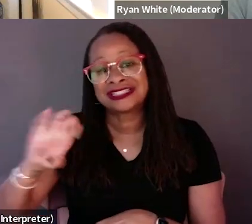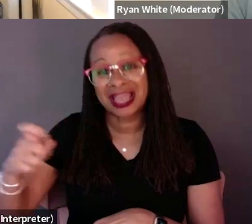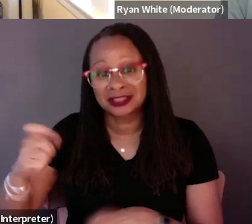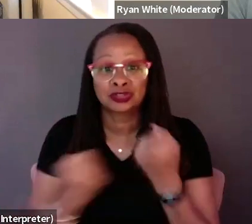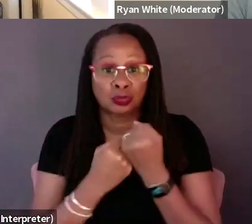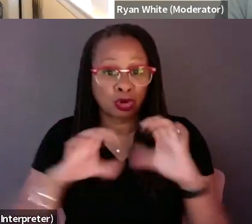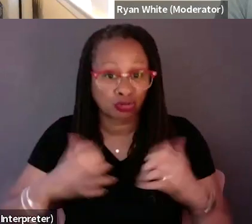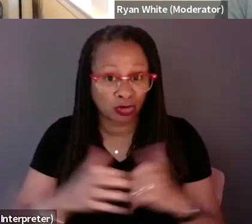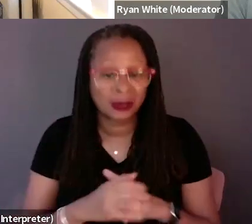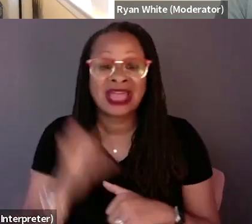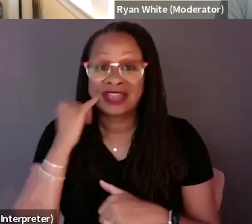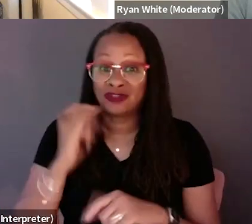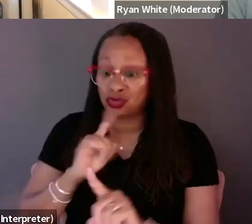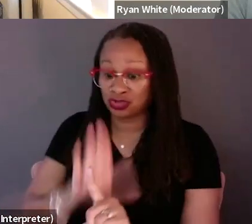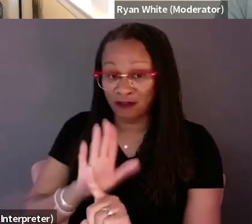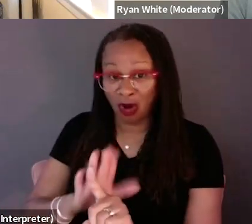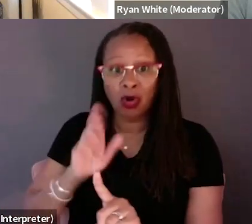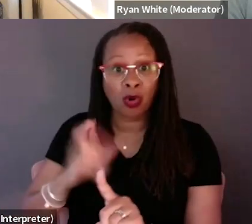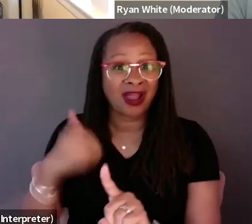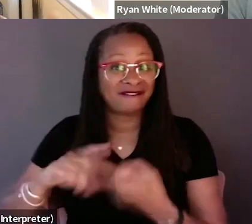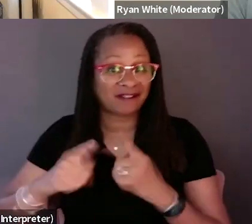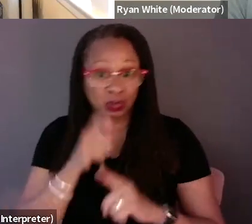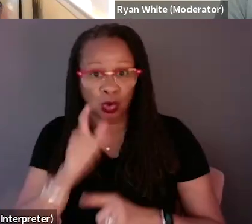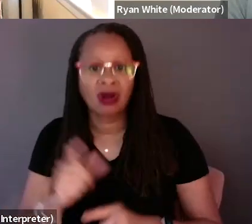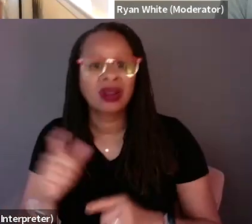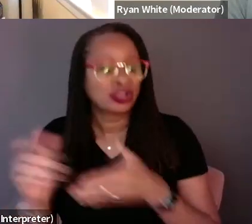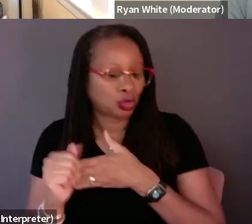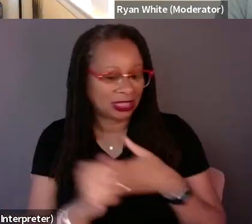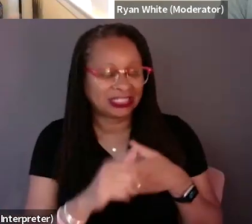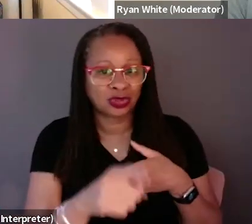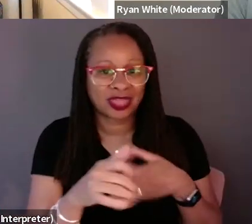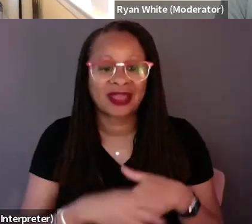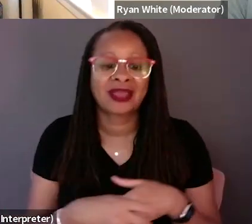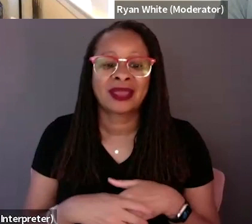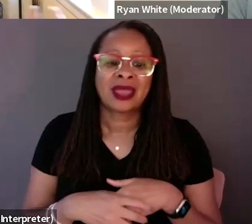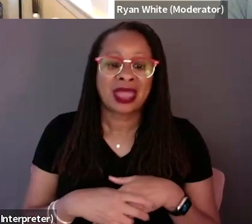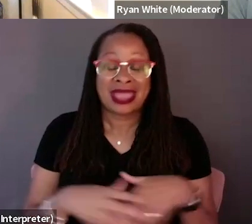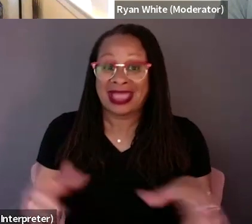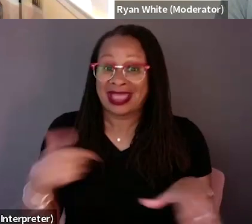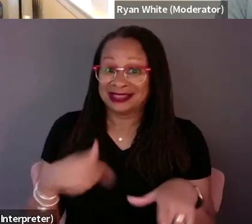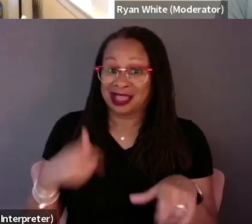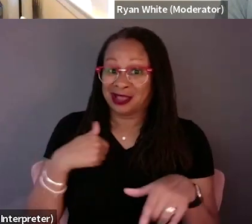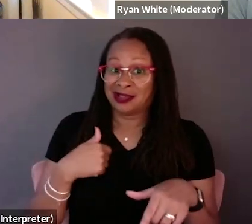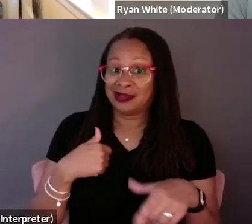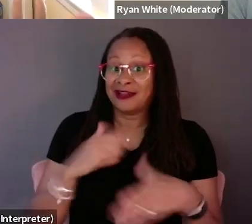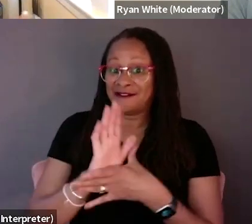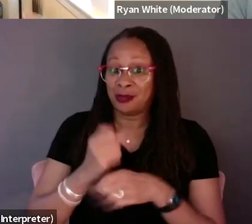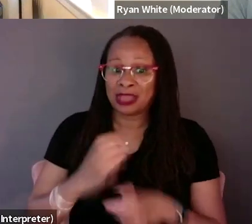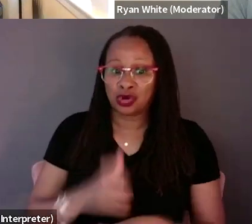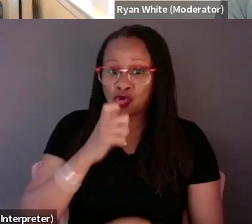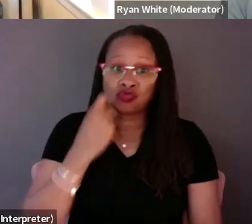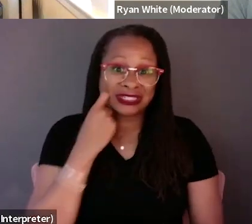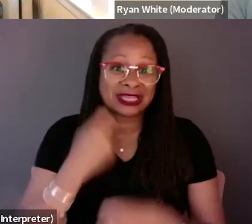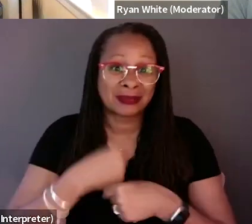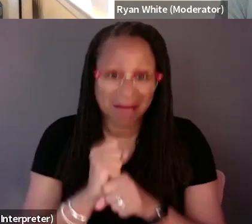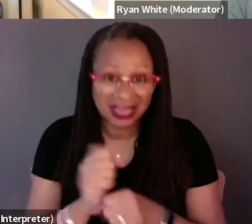are intersex or have intersex friends, they can lead them to that. I will tell you, being in the interesting position of being a filmmaker who just made a